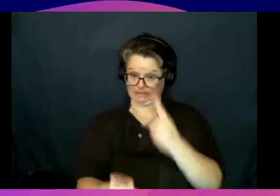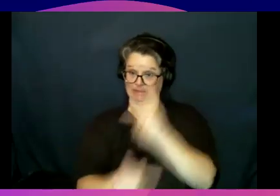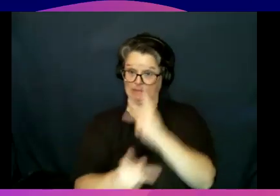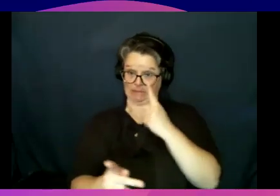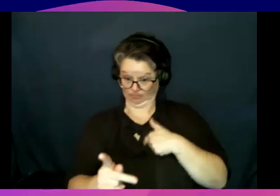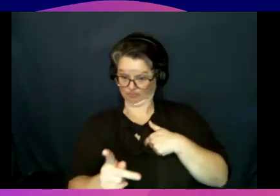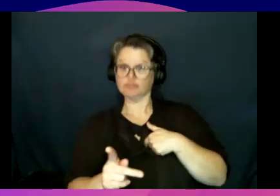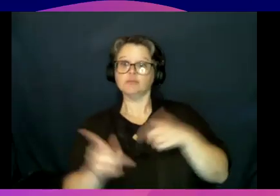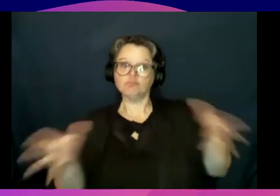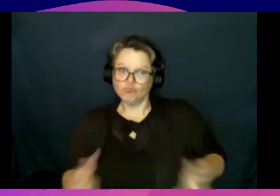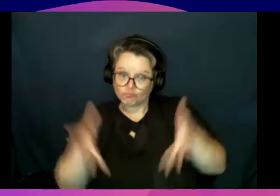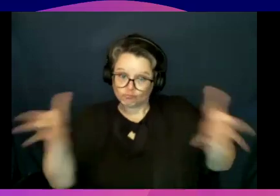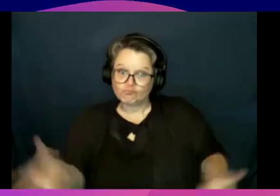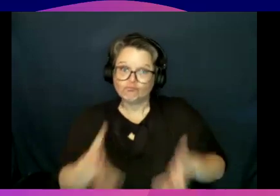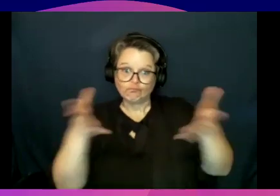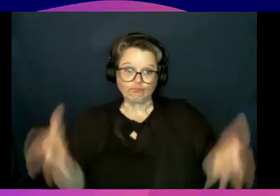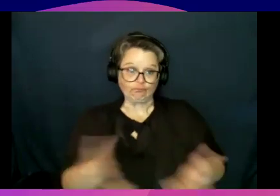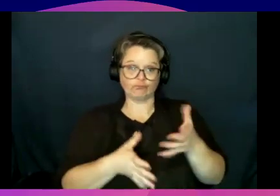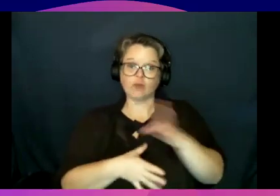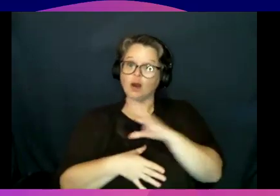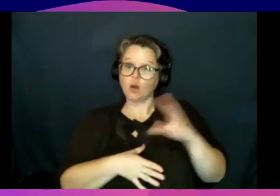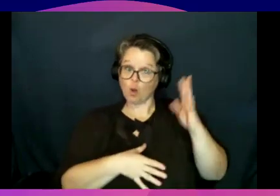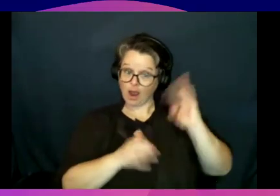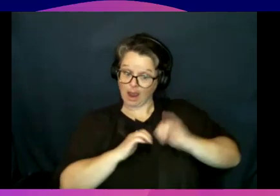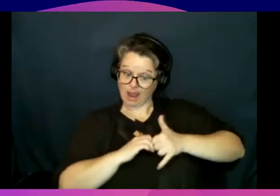things on a national scale.